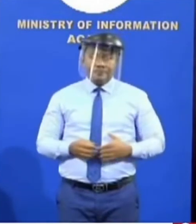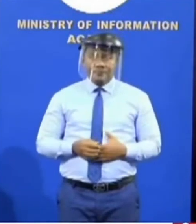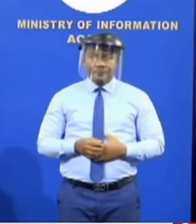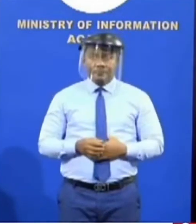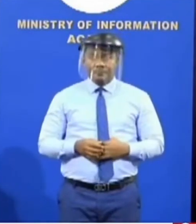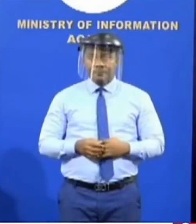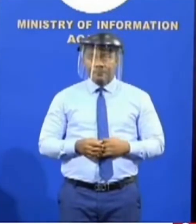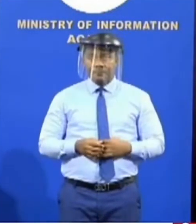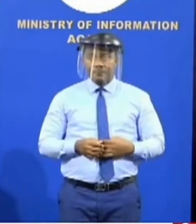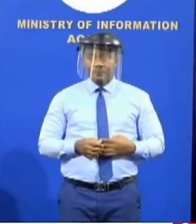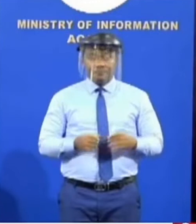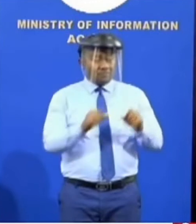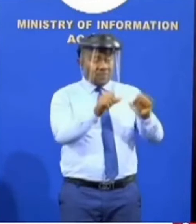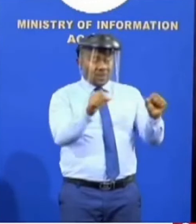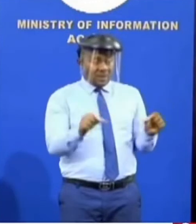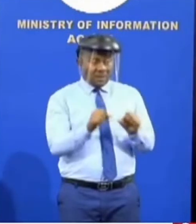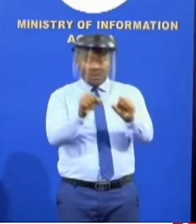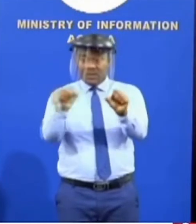the graphical formats here.